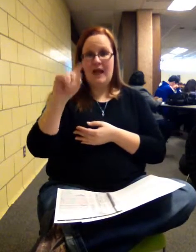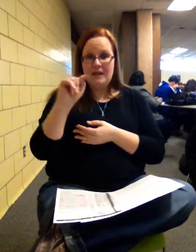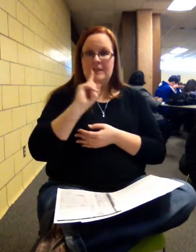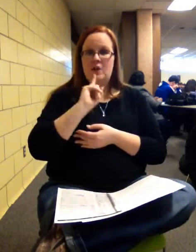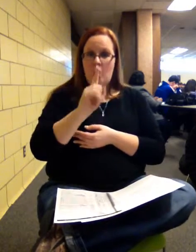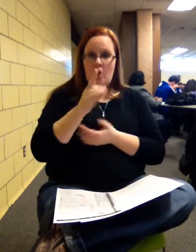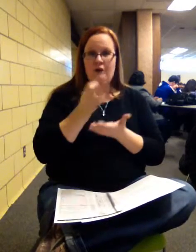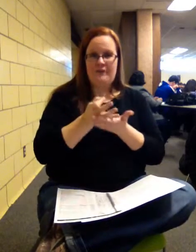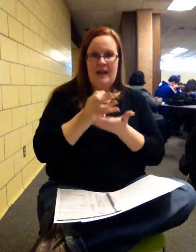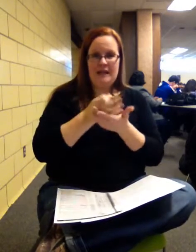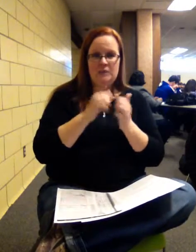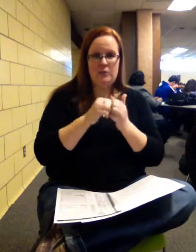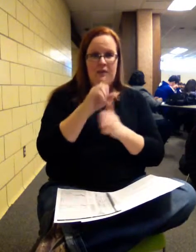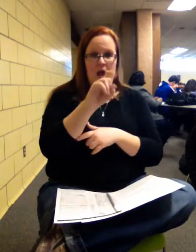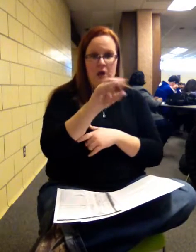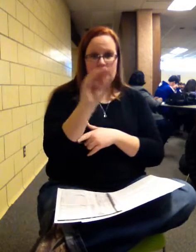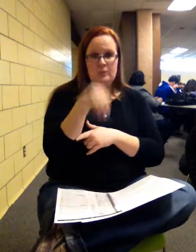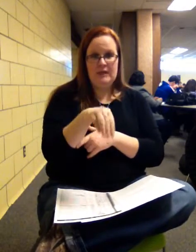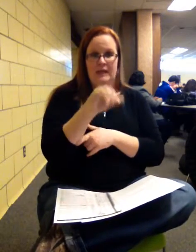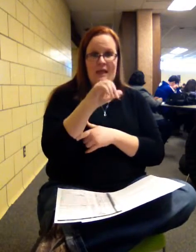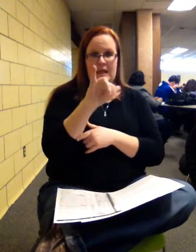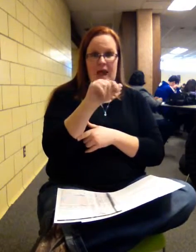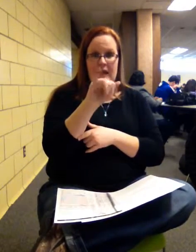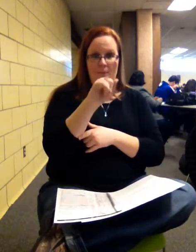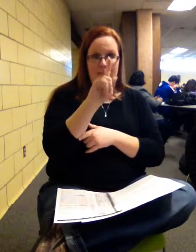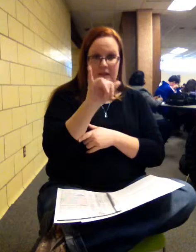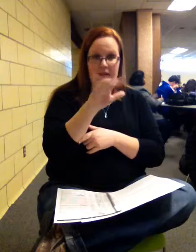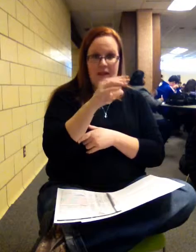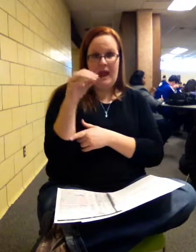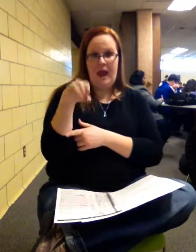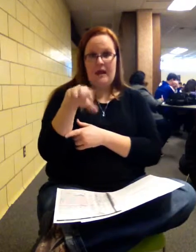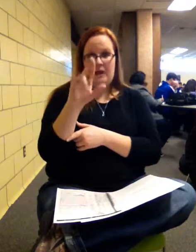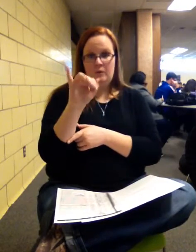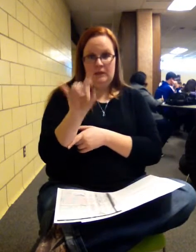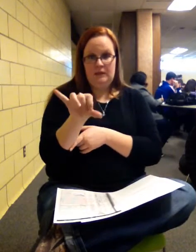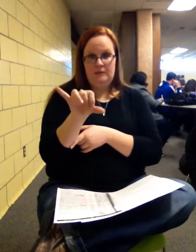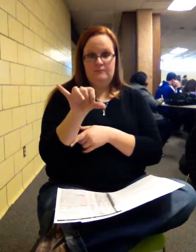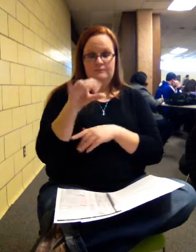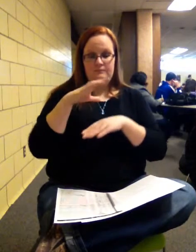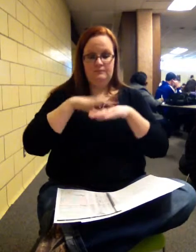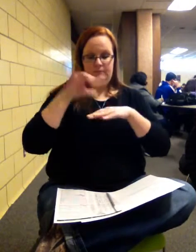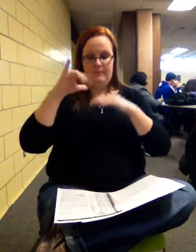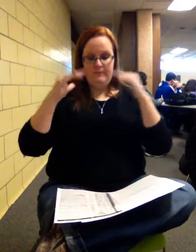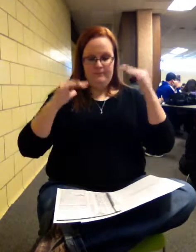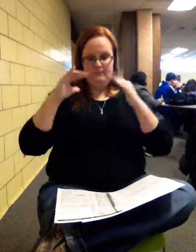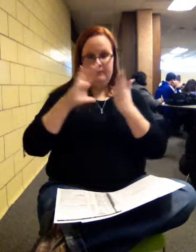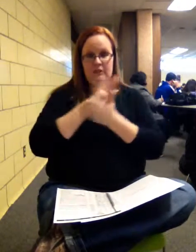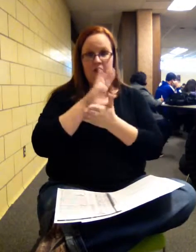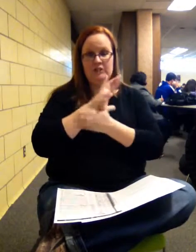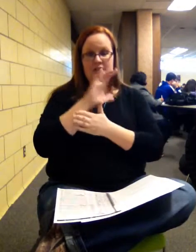with 100% of your liabilities and equity. So on the balance sheet part of this, it's percentages, not